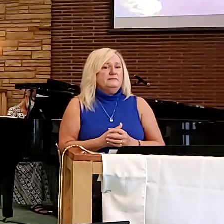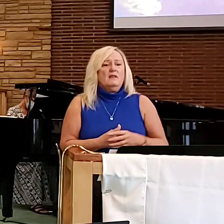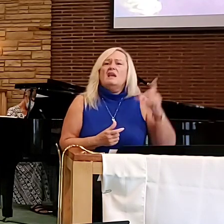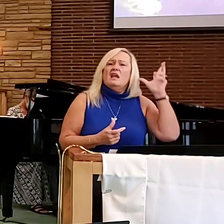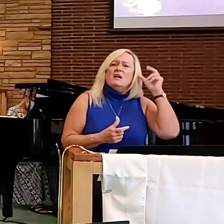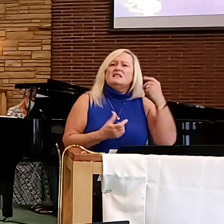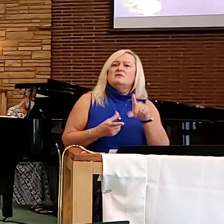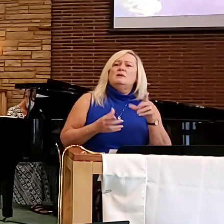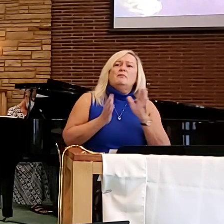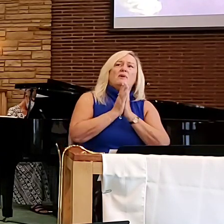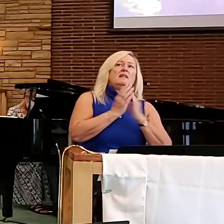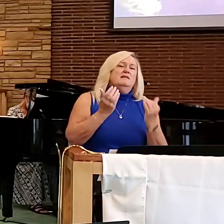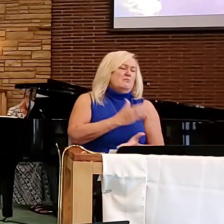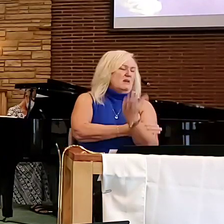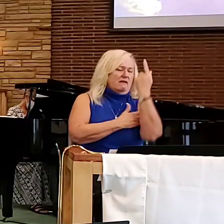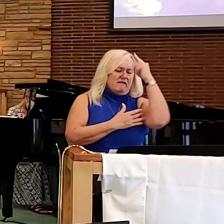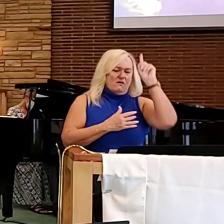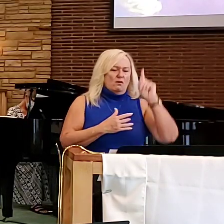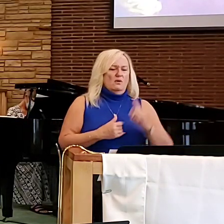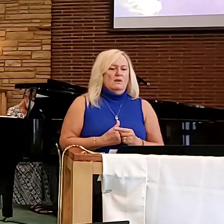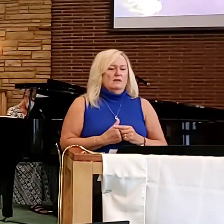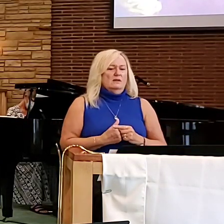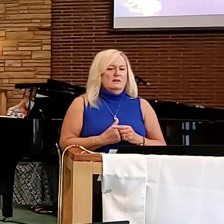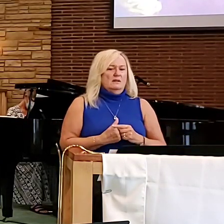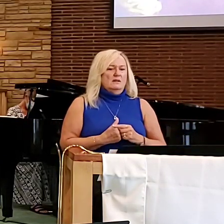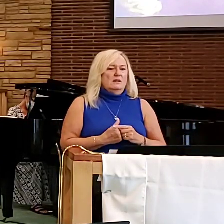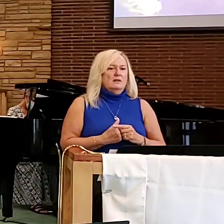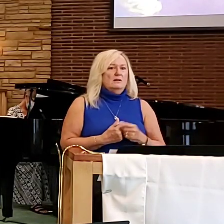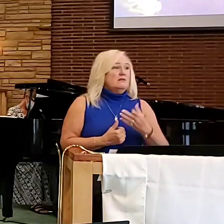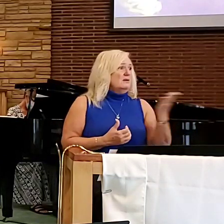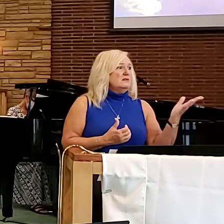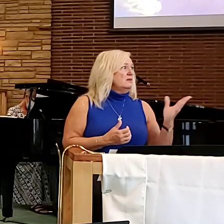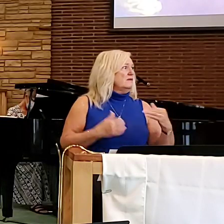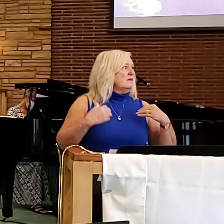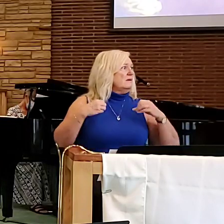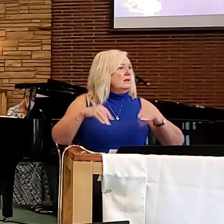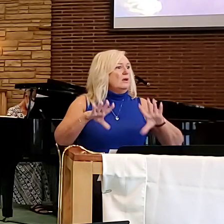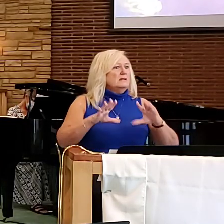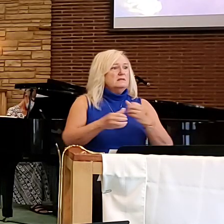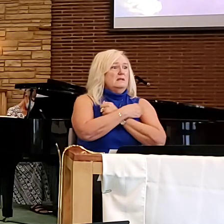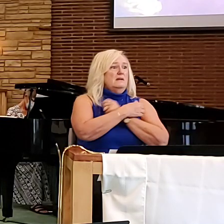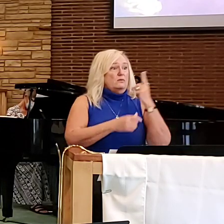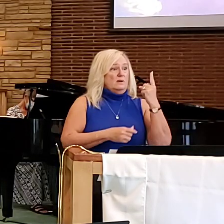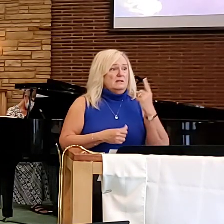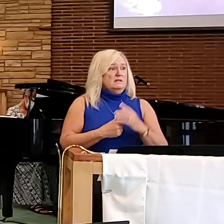Hear us as we pray this morning for those who have lost loved ones,